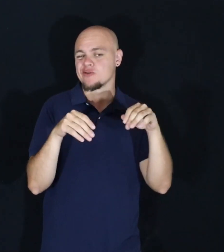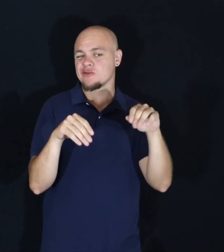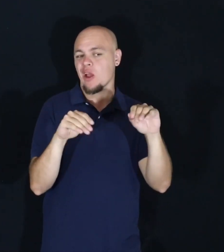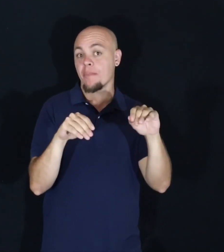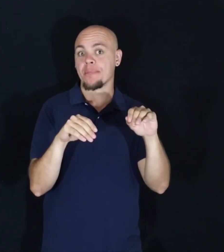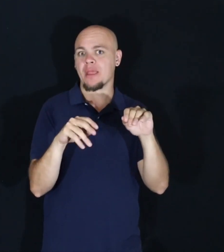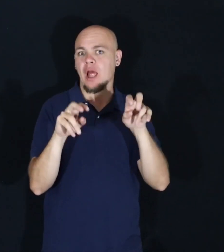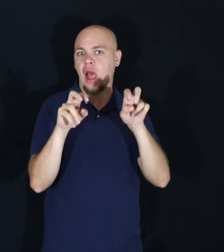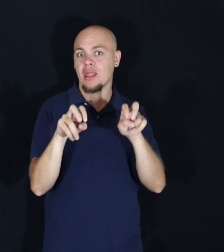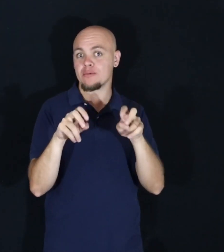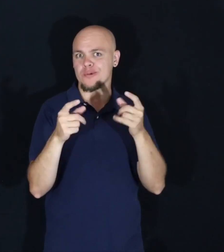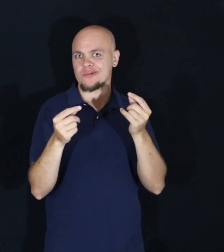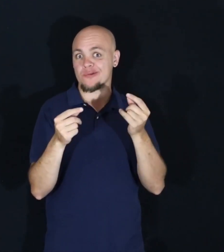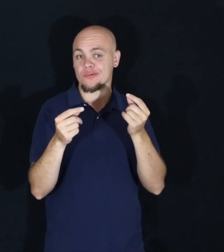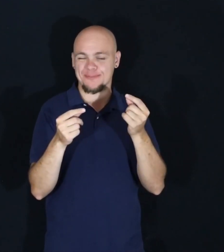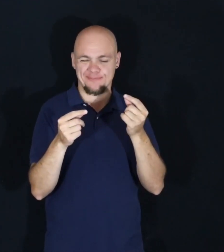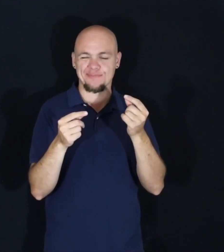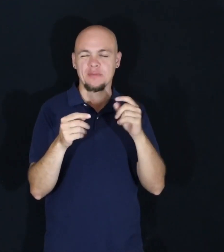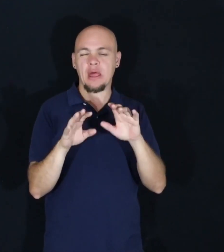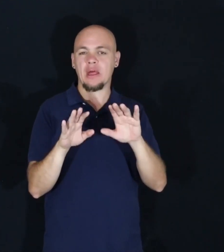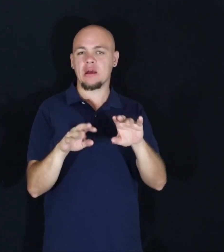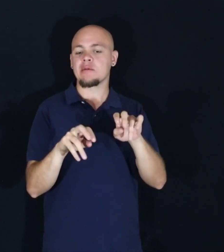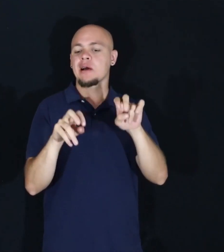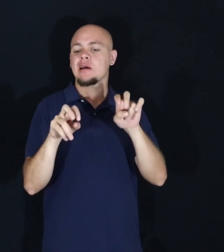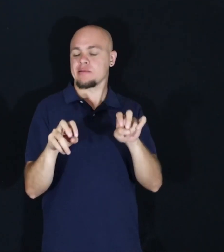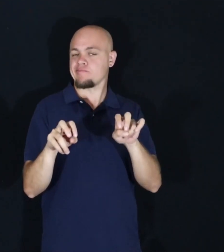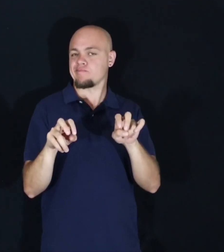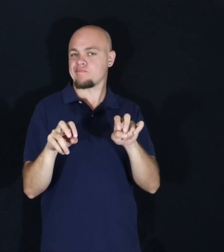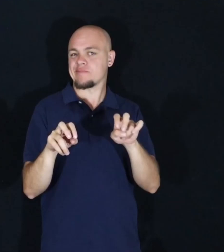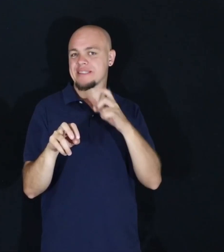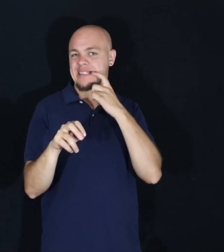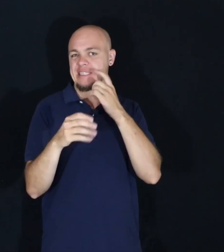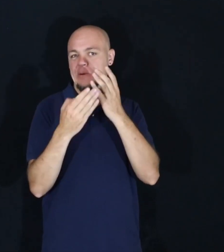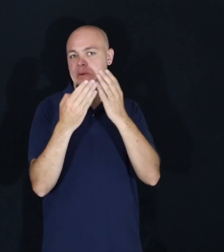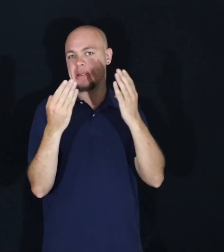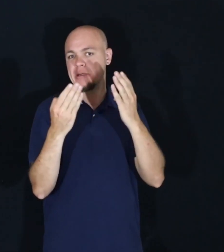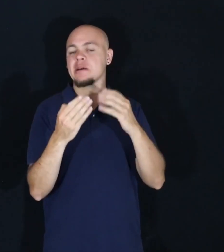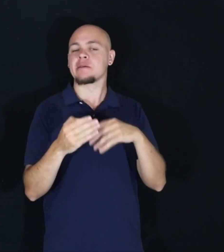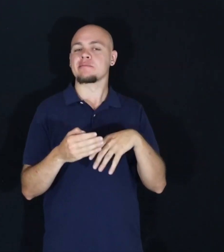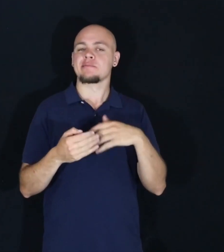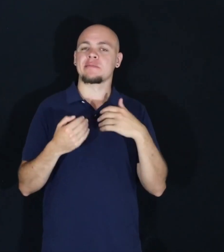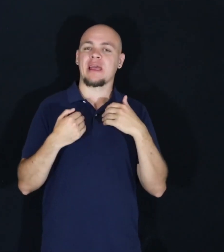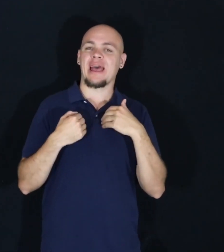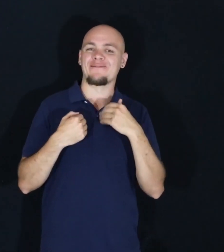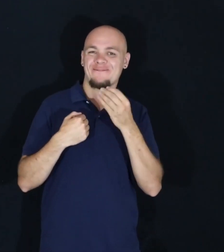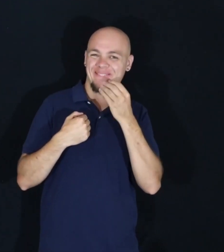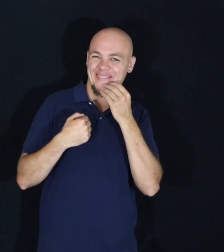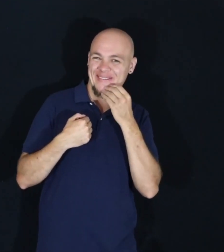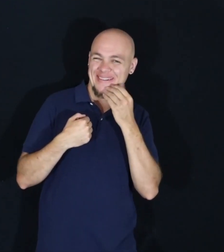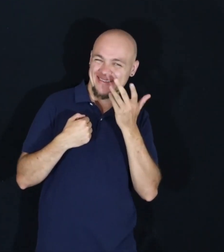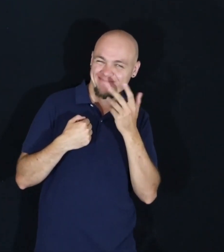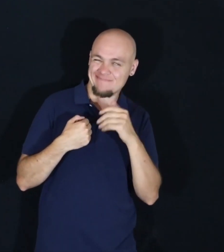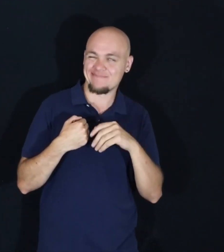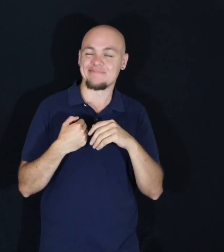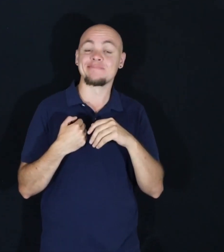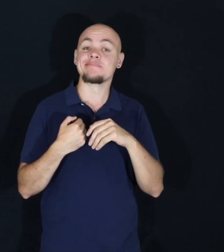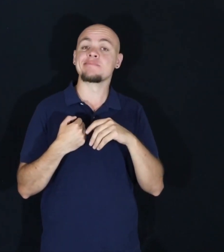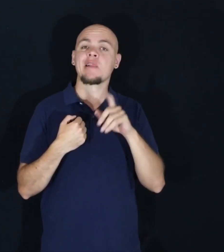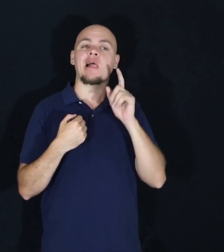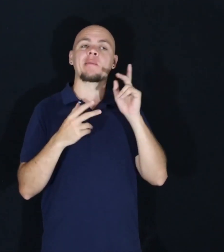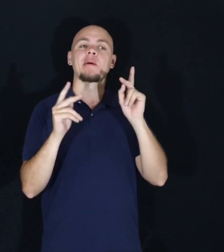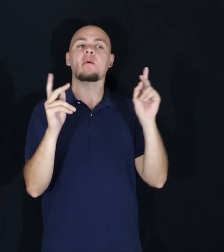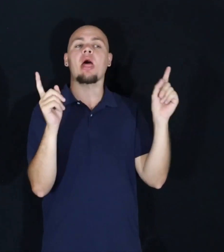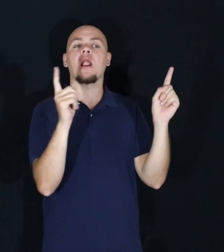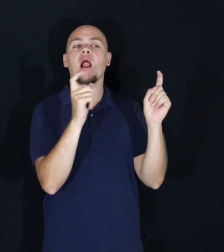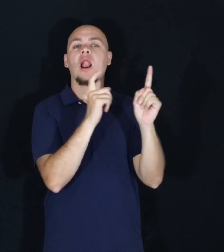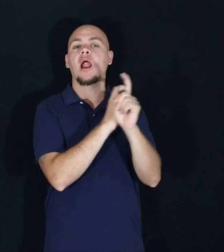get down to business. Once we're sat down by the cafe window with our fair share of sustenance, we watch the passerby and see